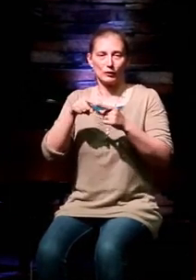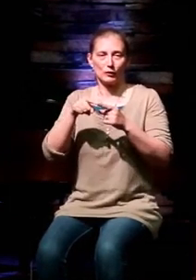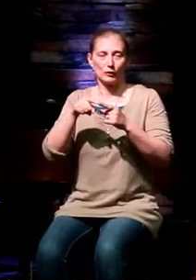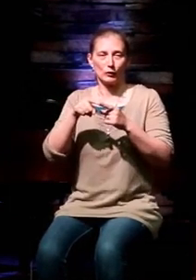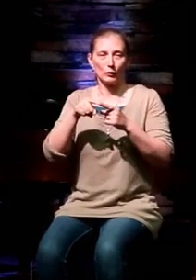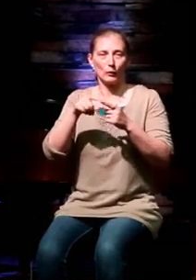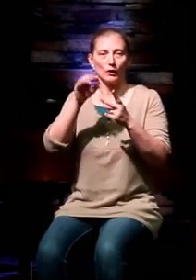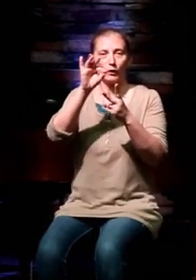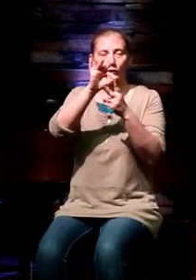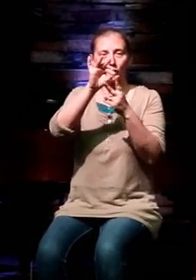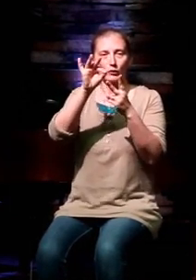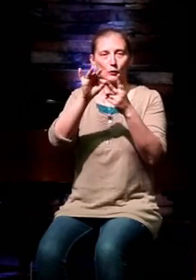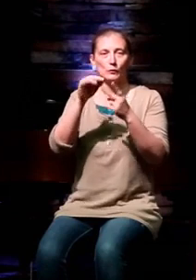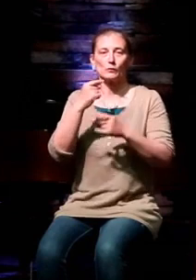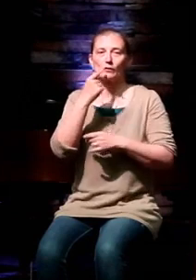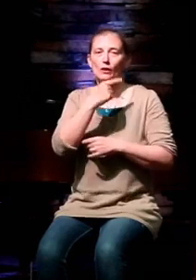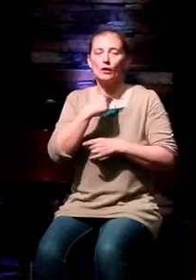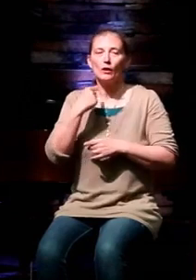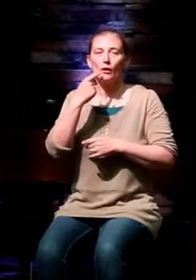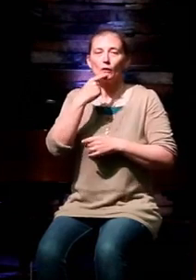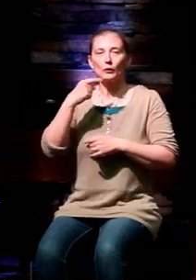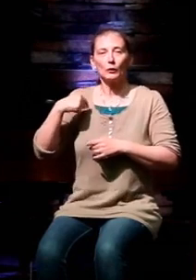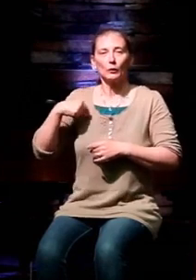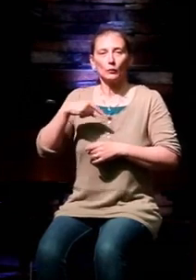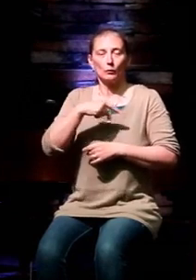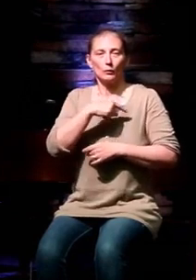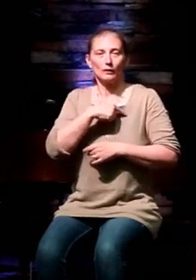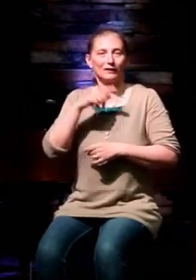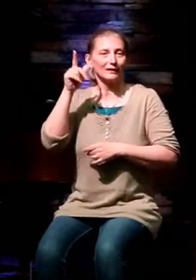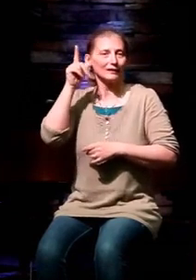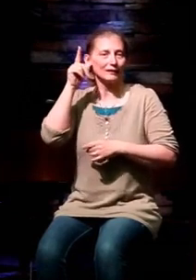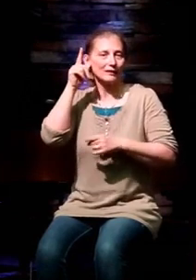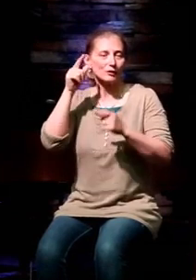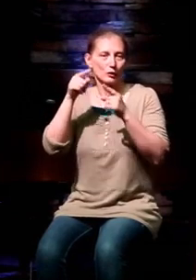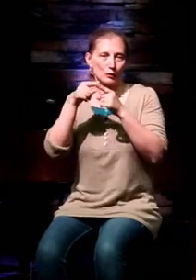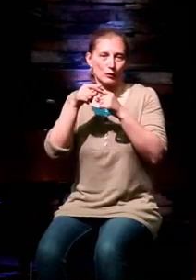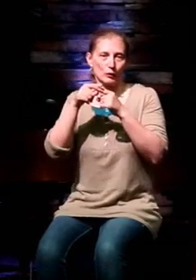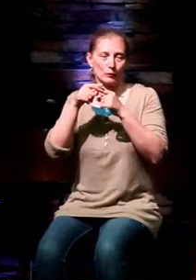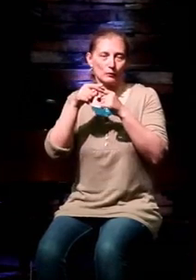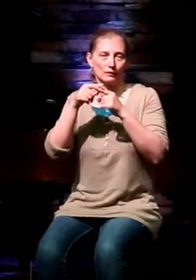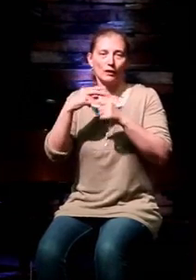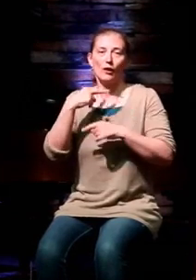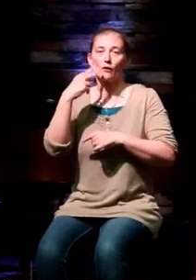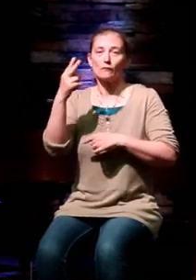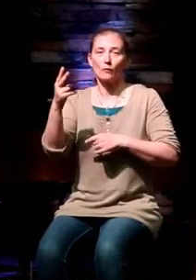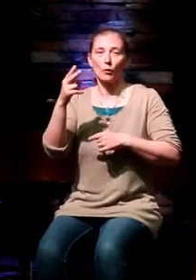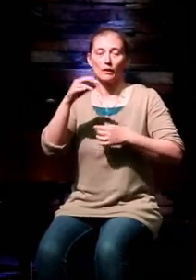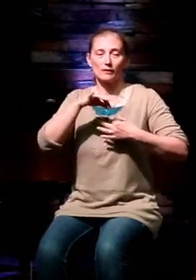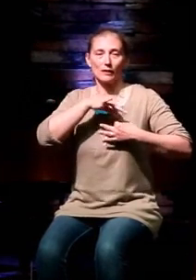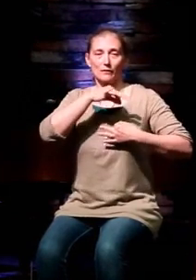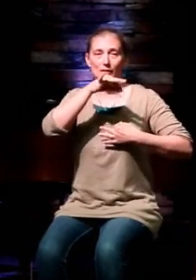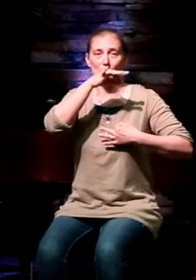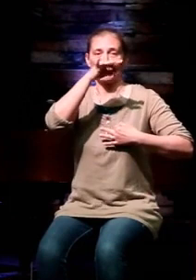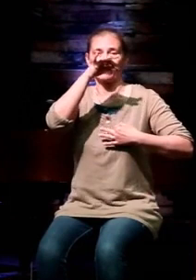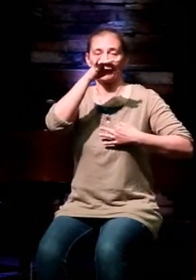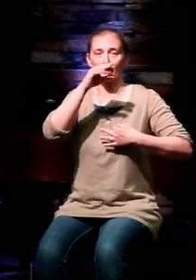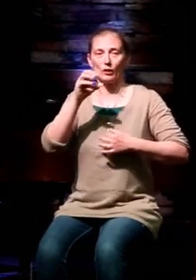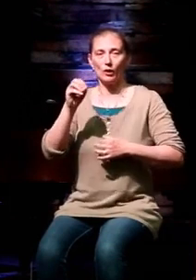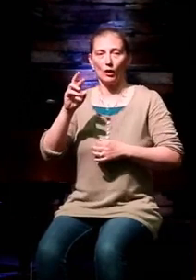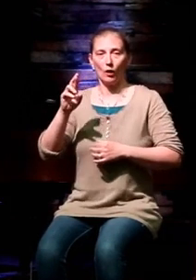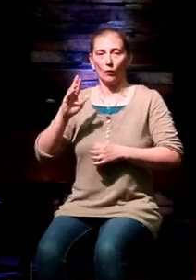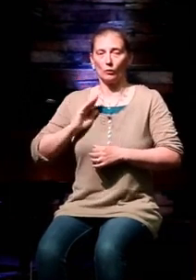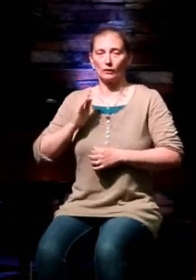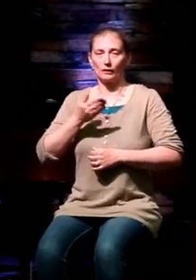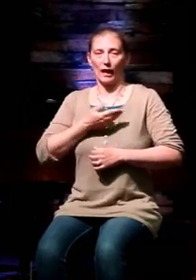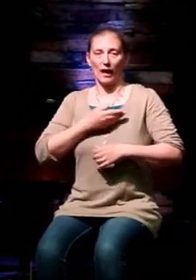to? Which voice will you follow? The voice of the Spirit or the voice of your flesh? And at first, maybe the voice of the Spirit